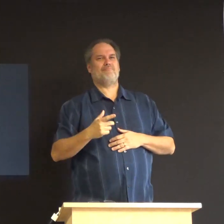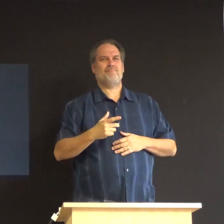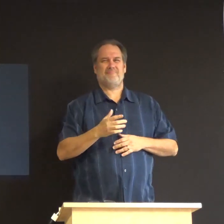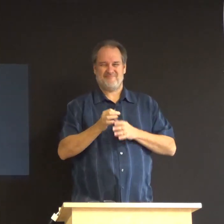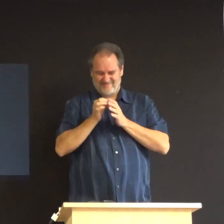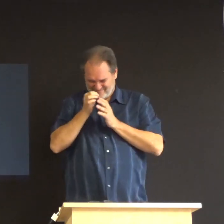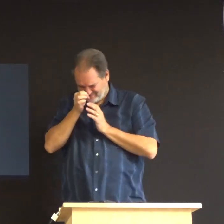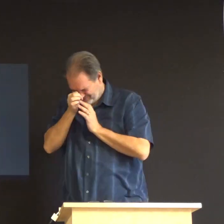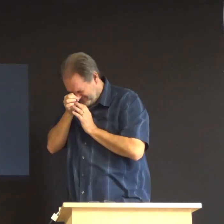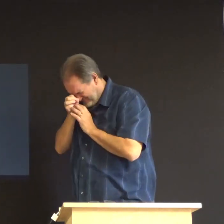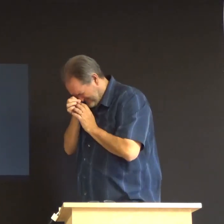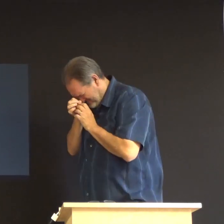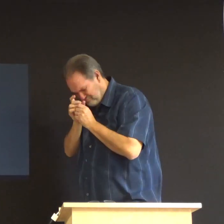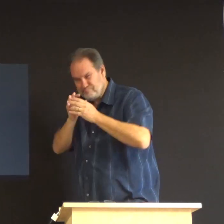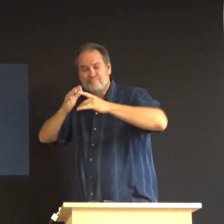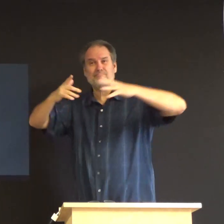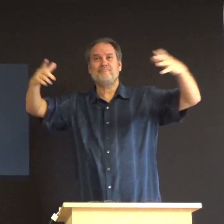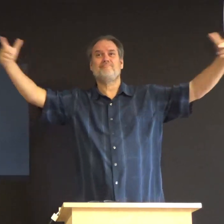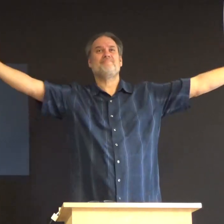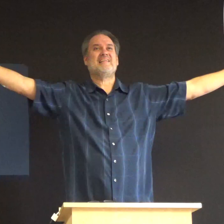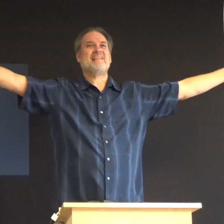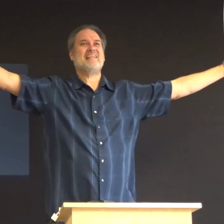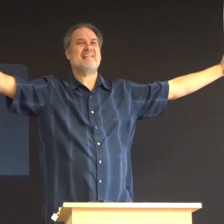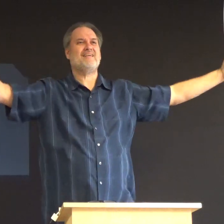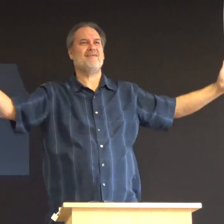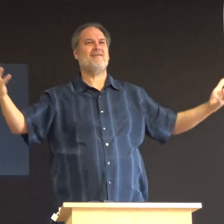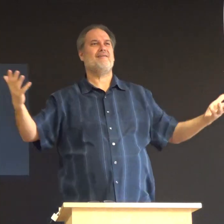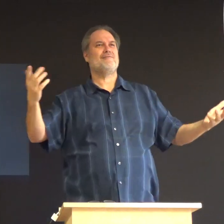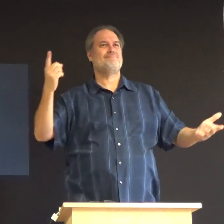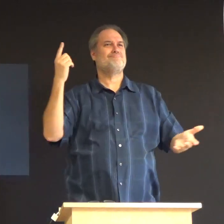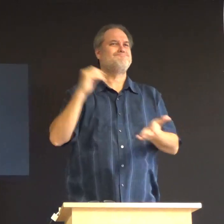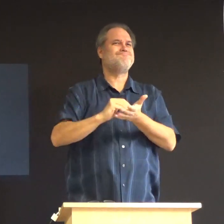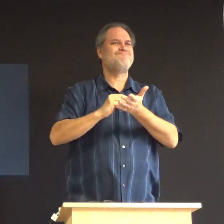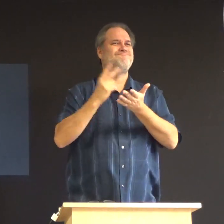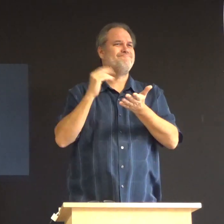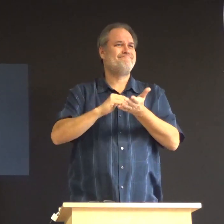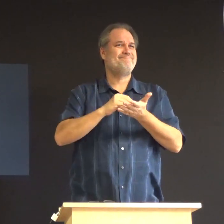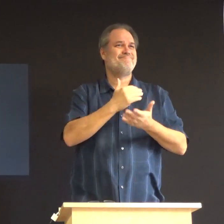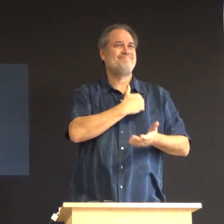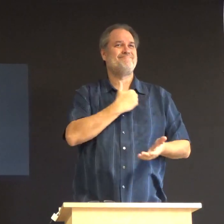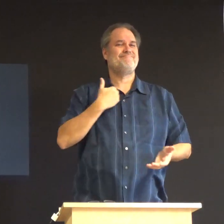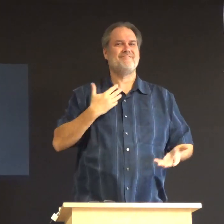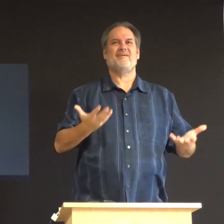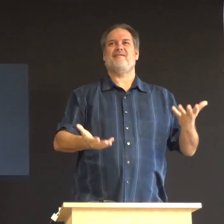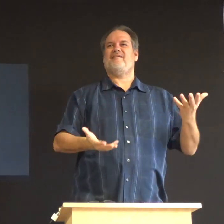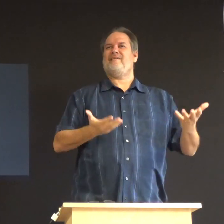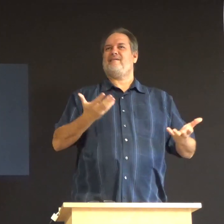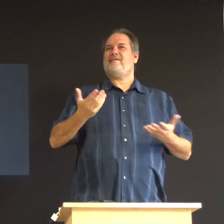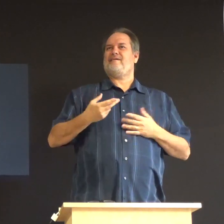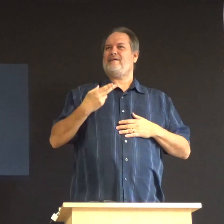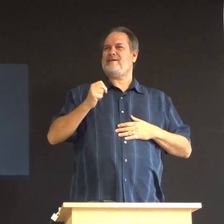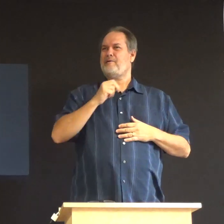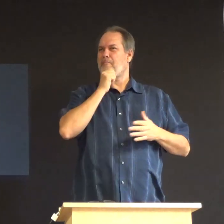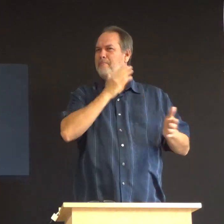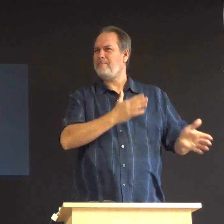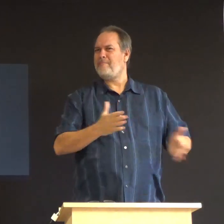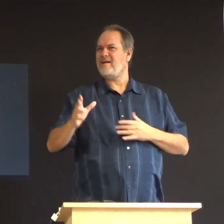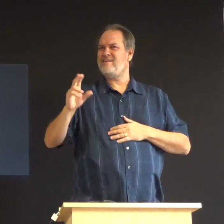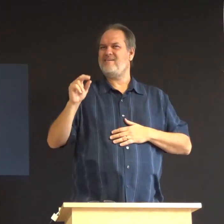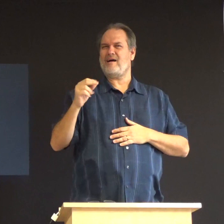You know, what do you even dream? The church was small. It grew 2,000 members. It